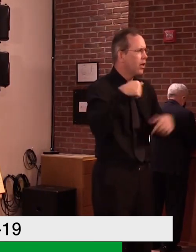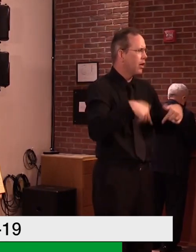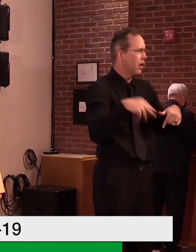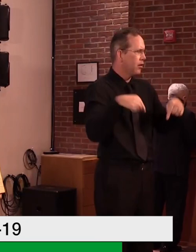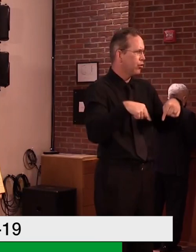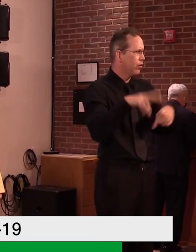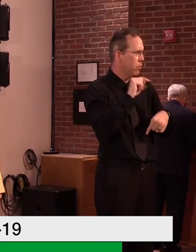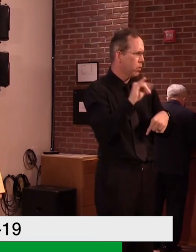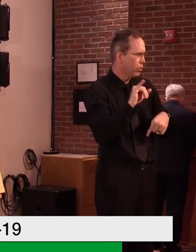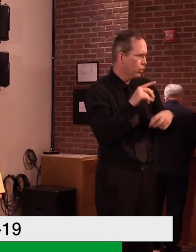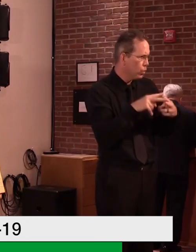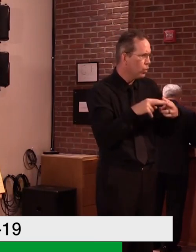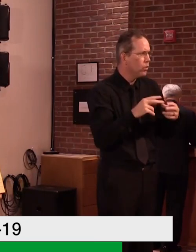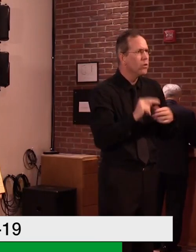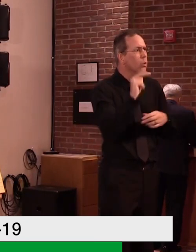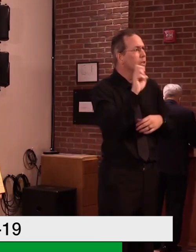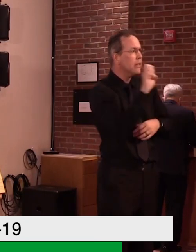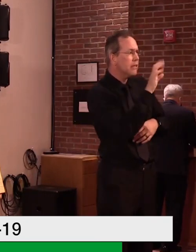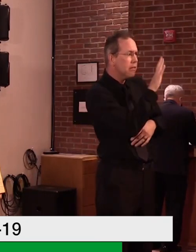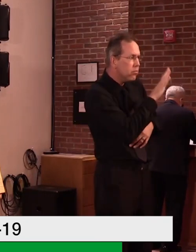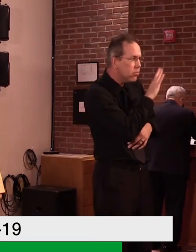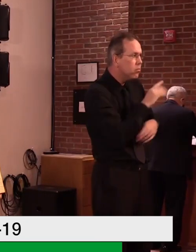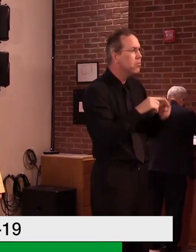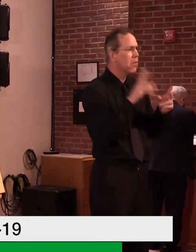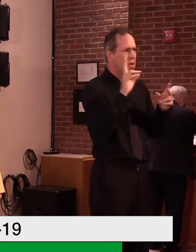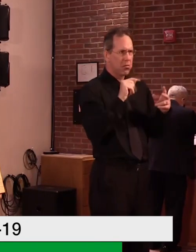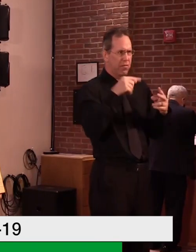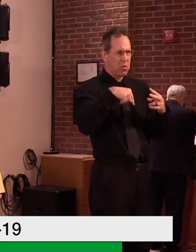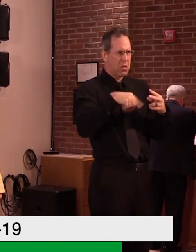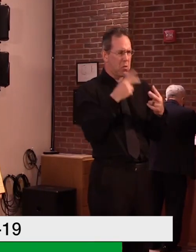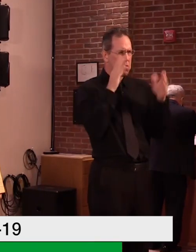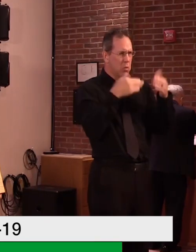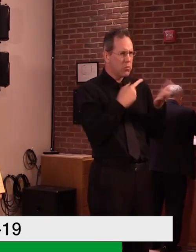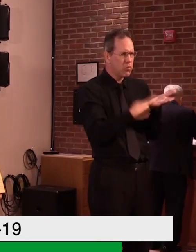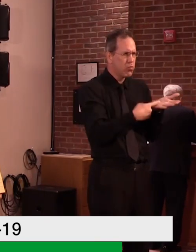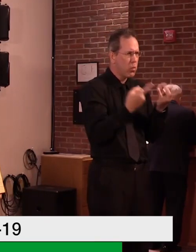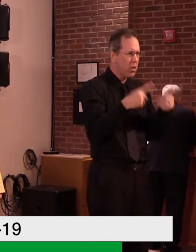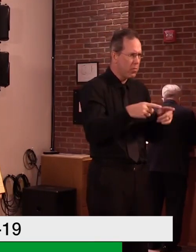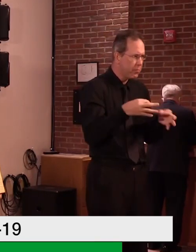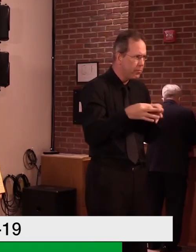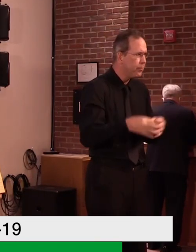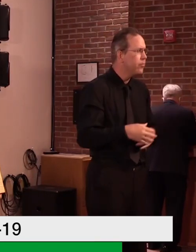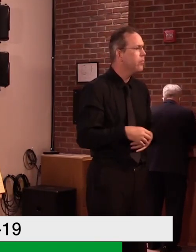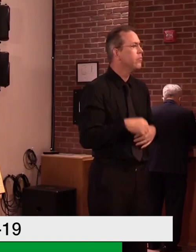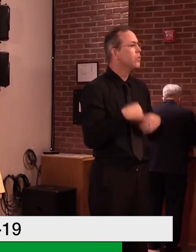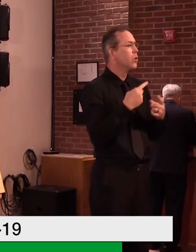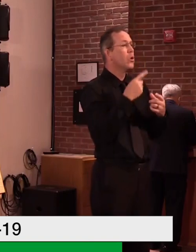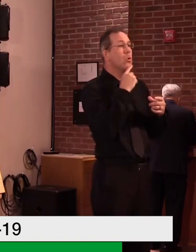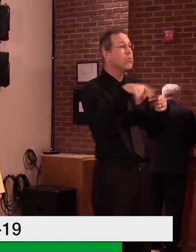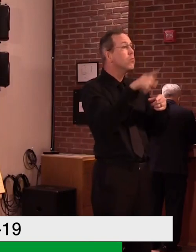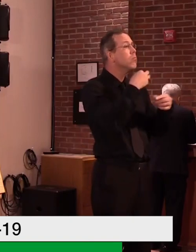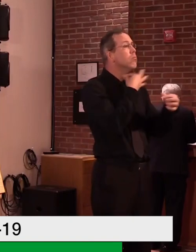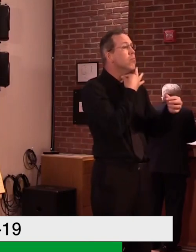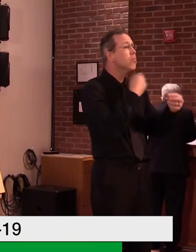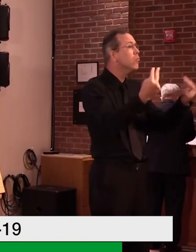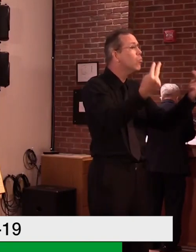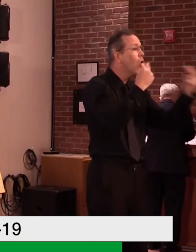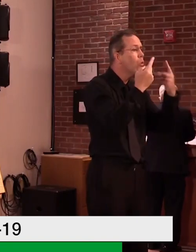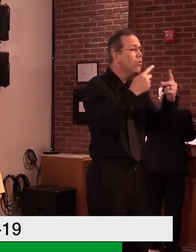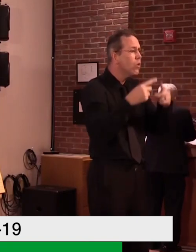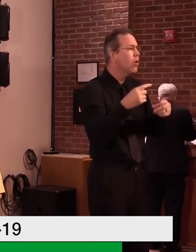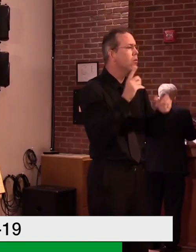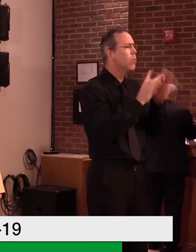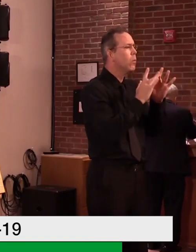finally in Vermont. As a reminder for those who are watching at home, today's presentation is available on our department's